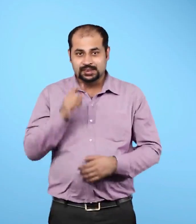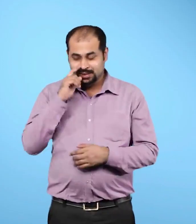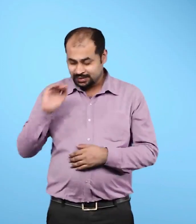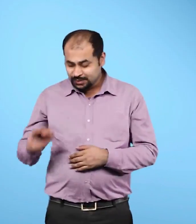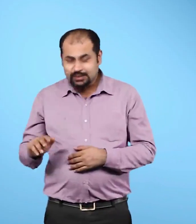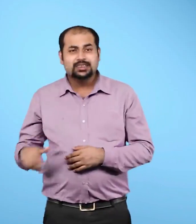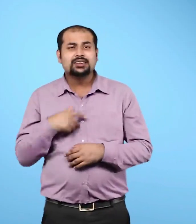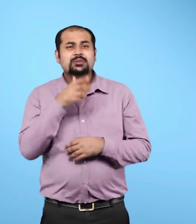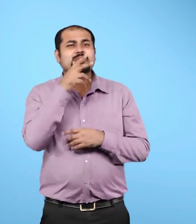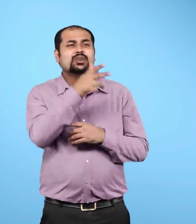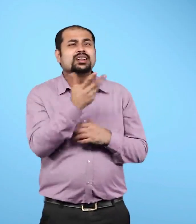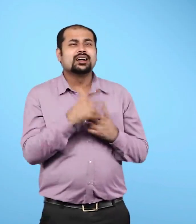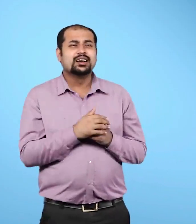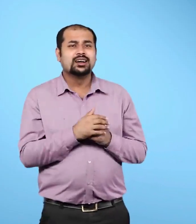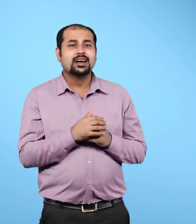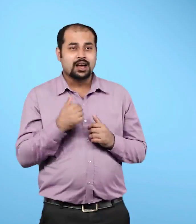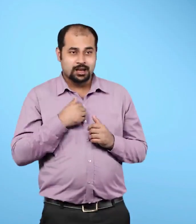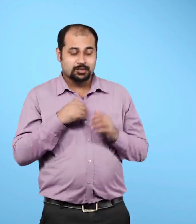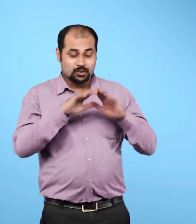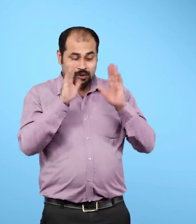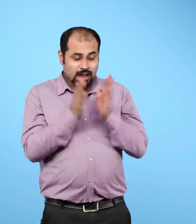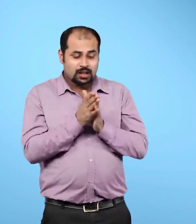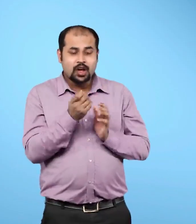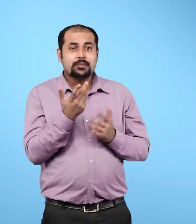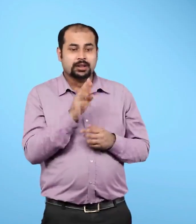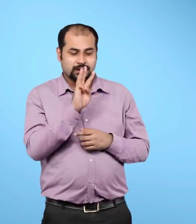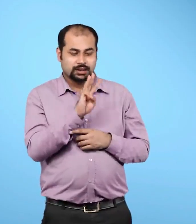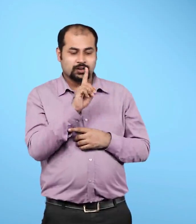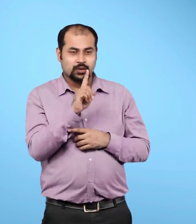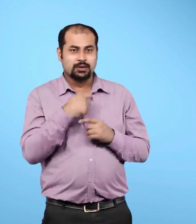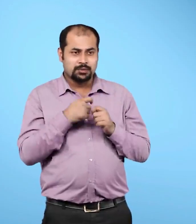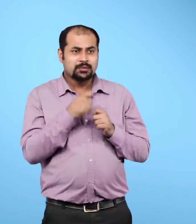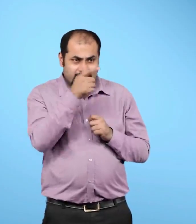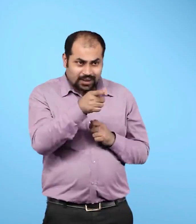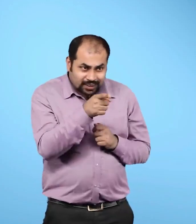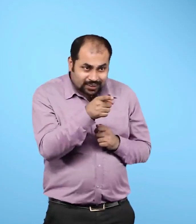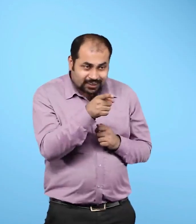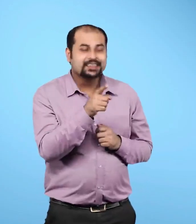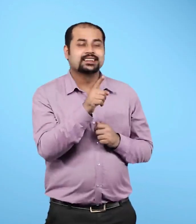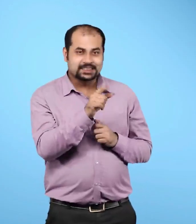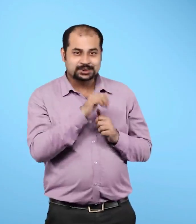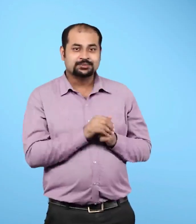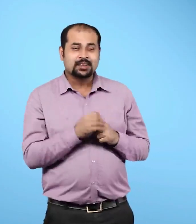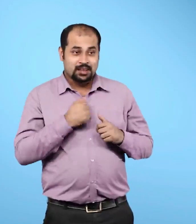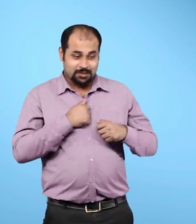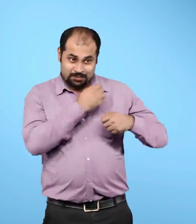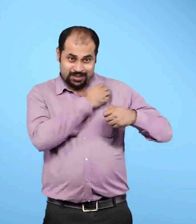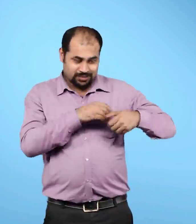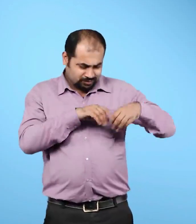picture 1, the girl is saying, I have to pay 31 rupees. But I have rupees 40.